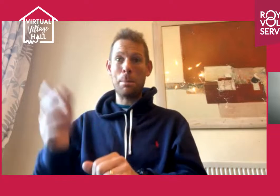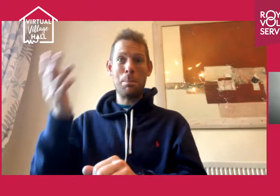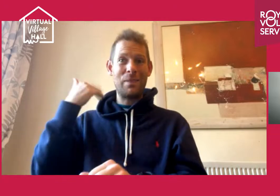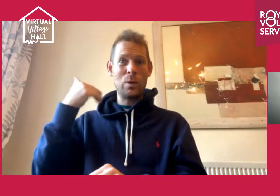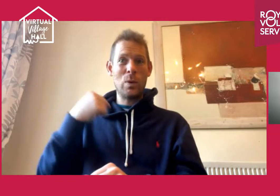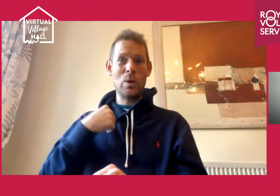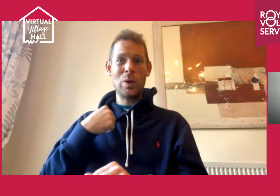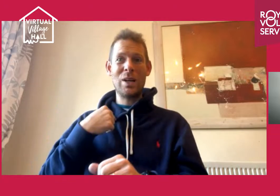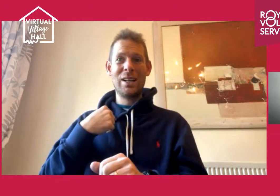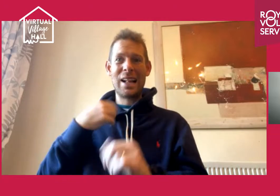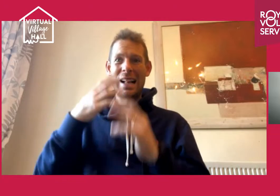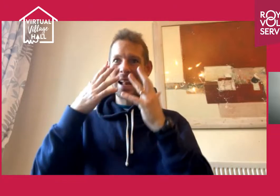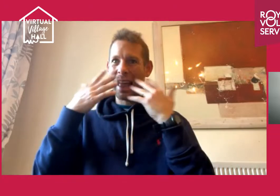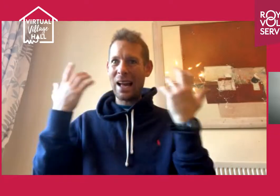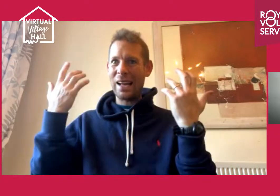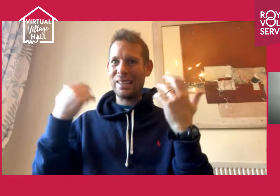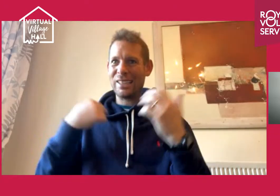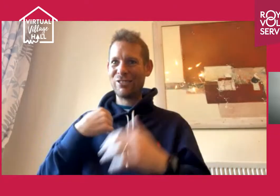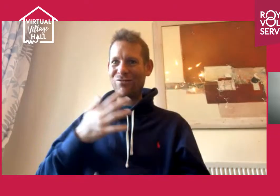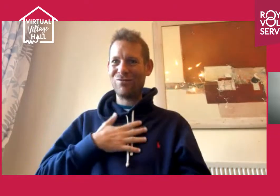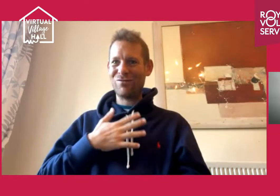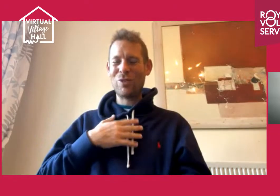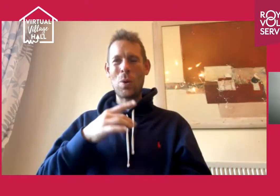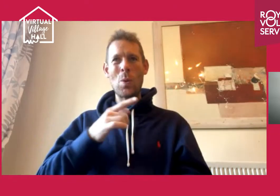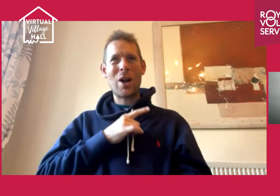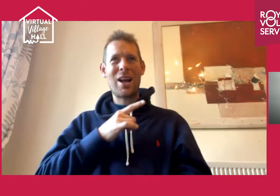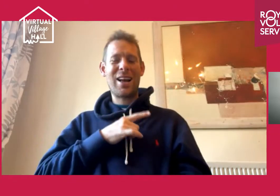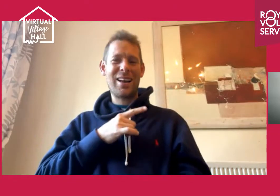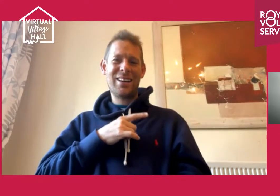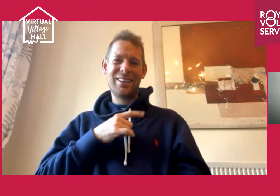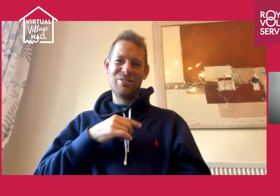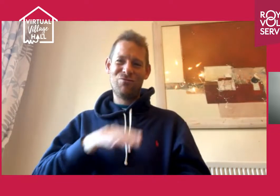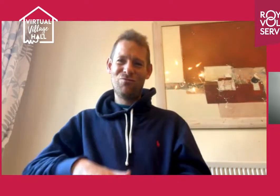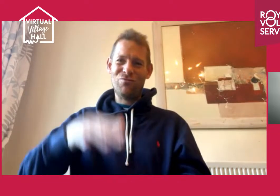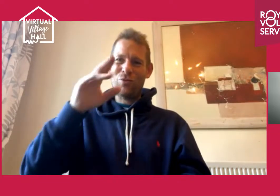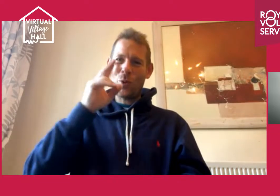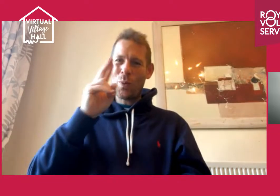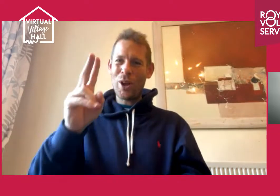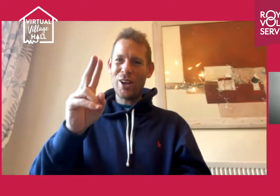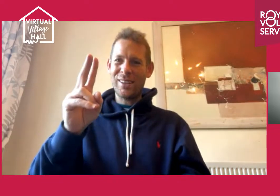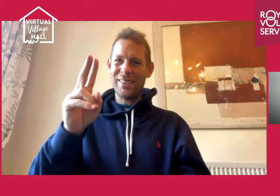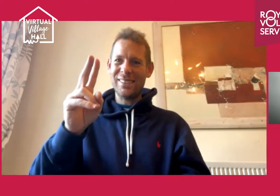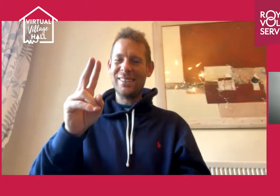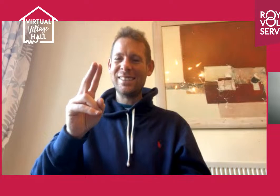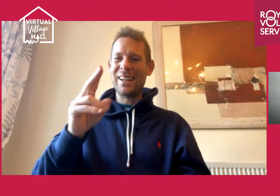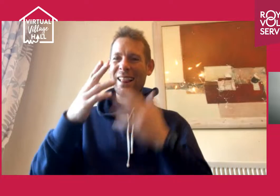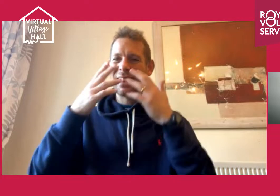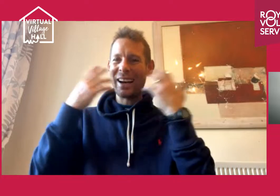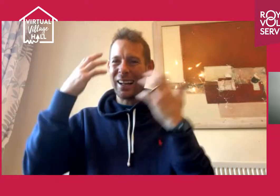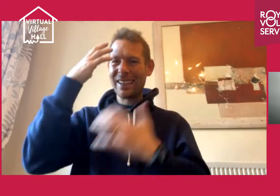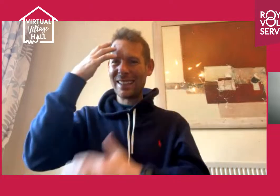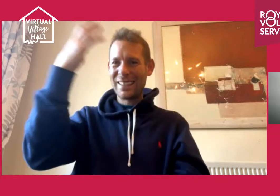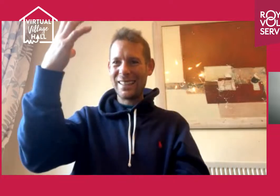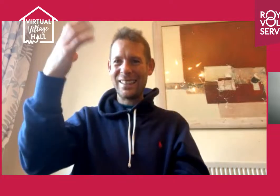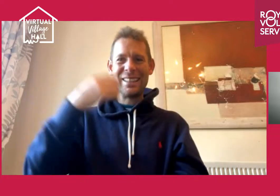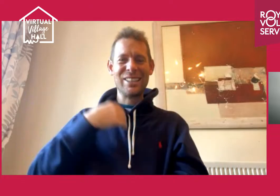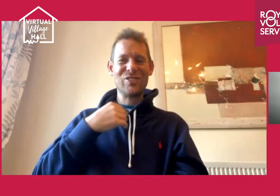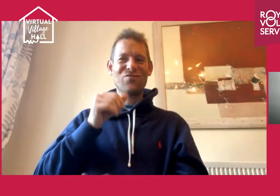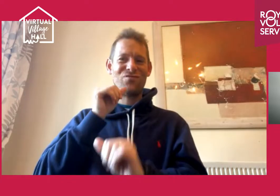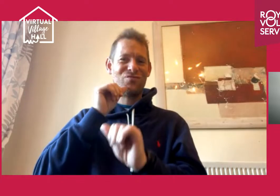That's my favorite animal on safari. I used to love lions because whenever I was younger, I used to love